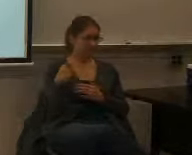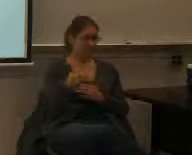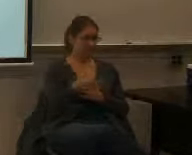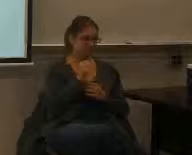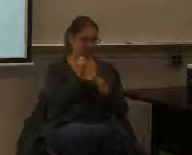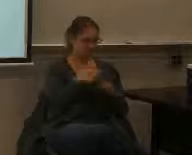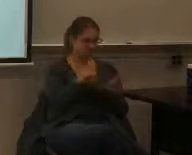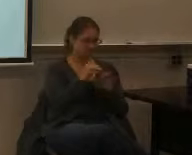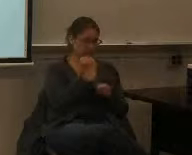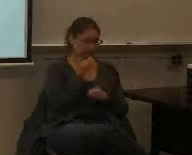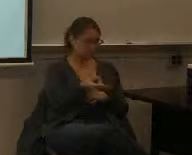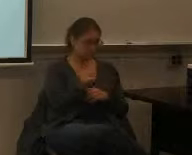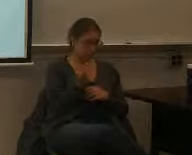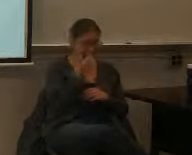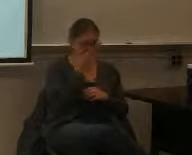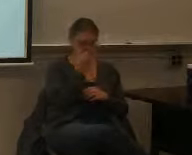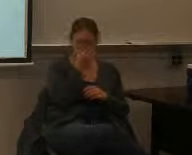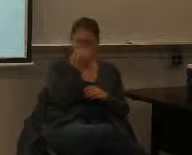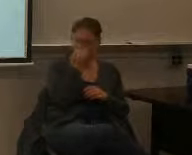eating.